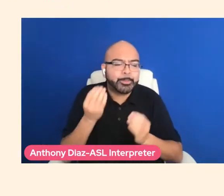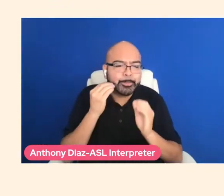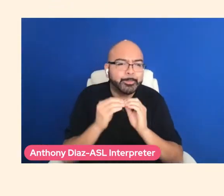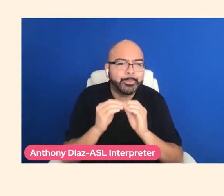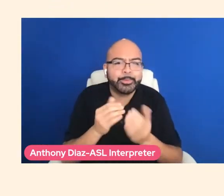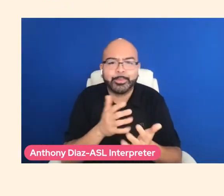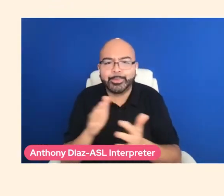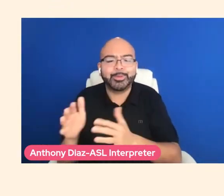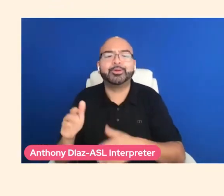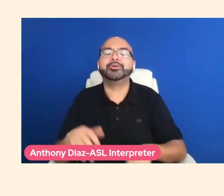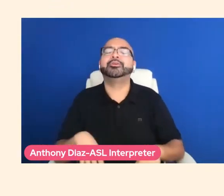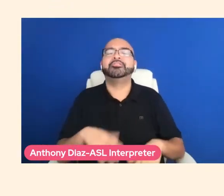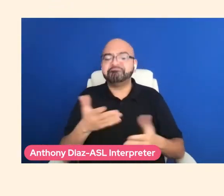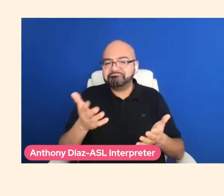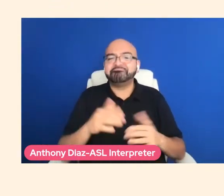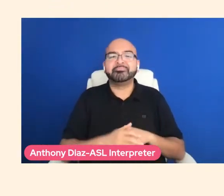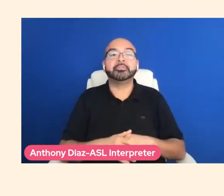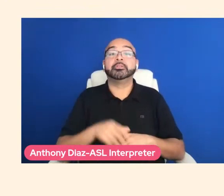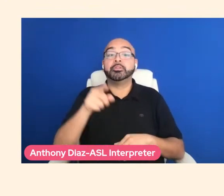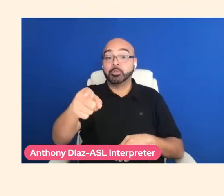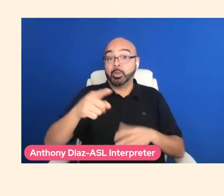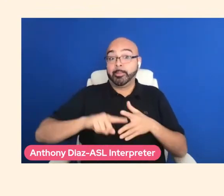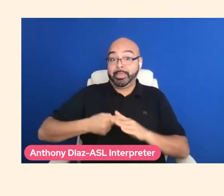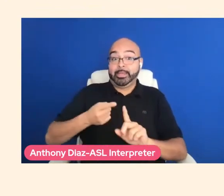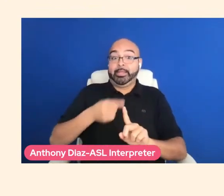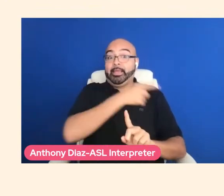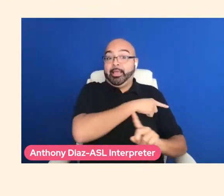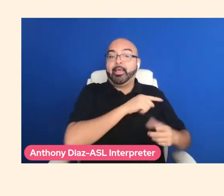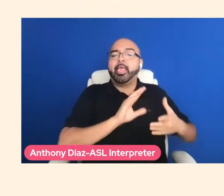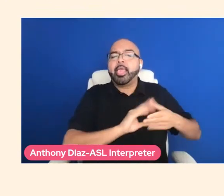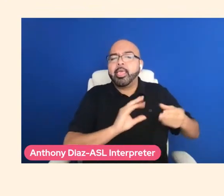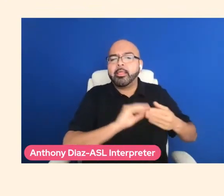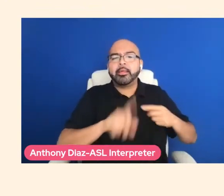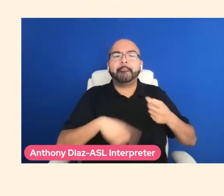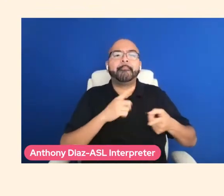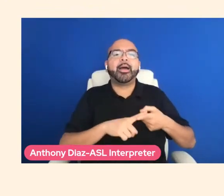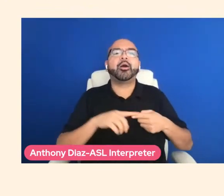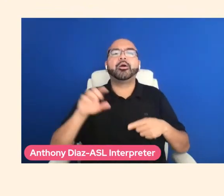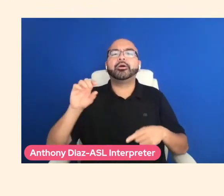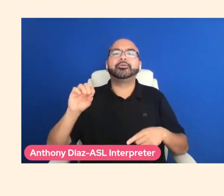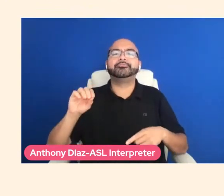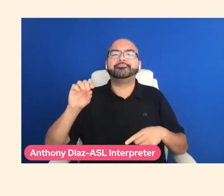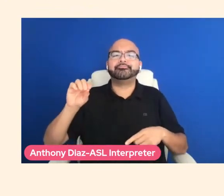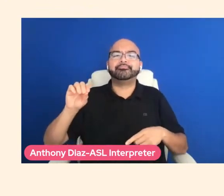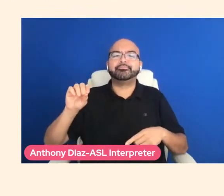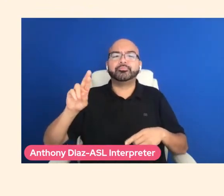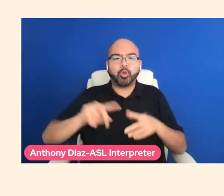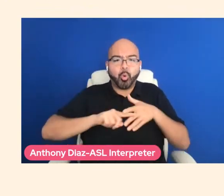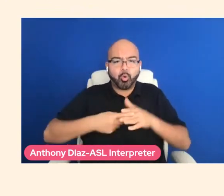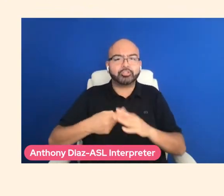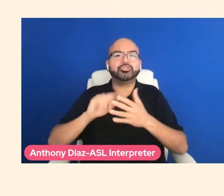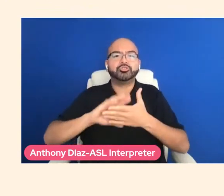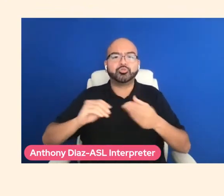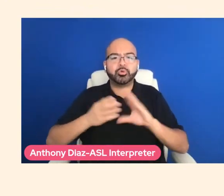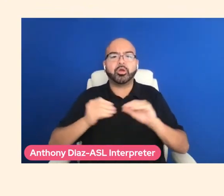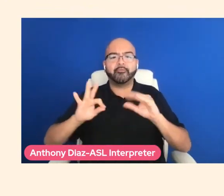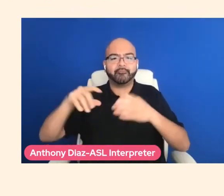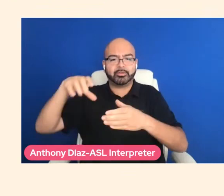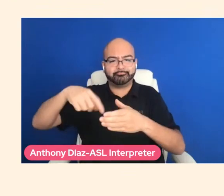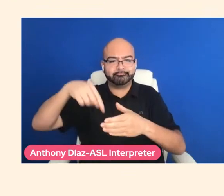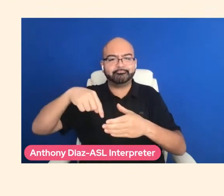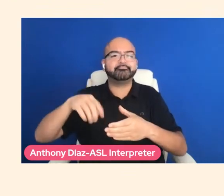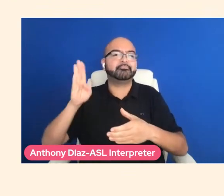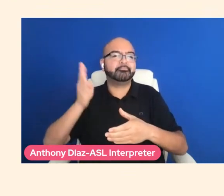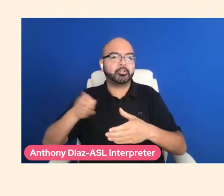Yeah, so you had touched at the very beginning on kind of the origin story of the Baltimore Safe Haven.